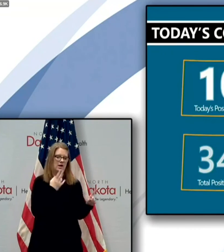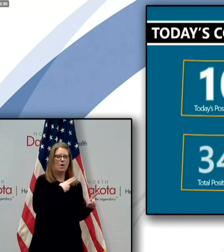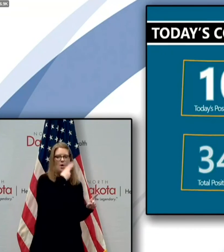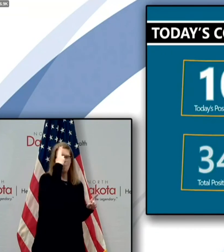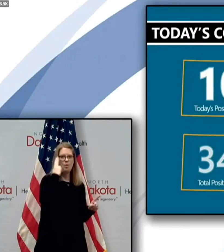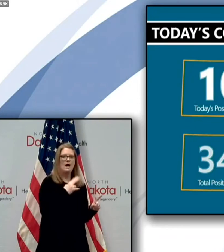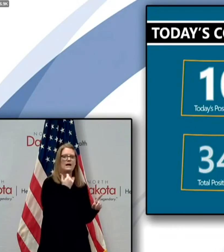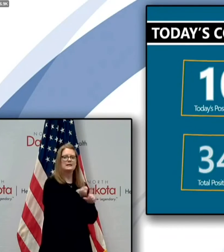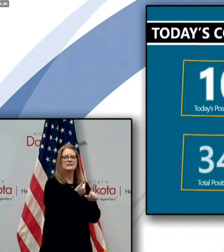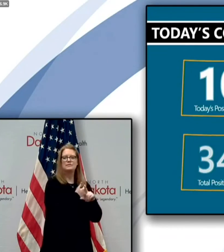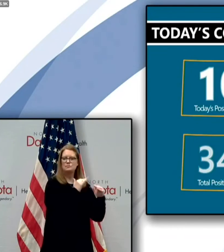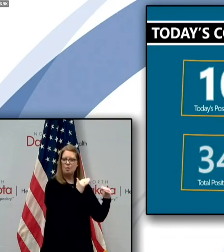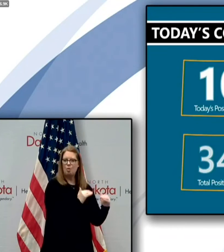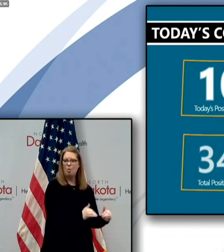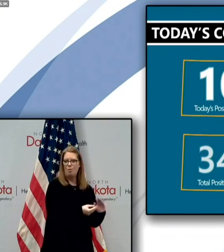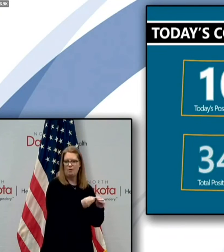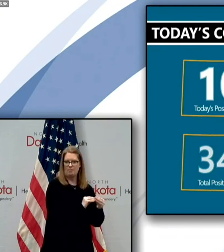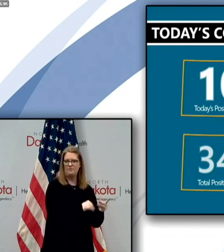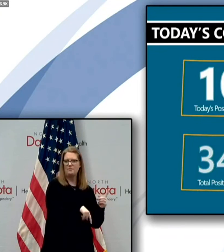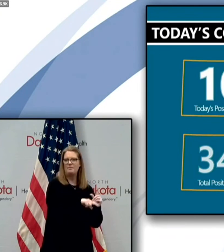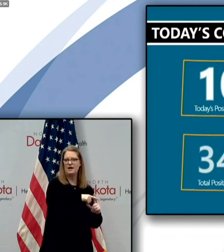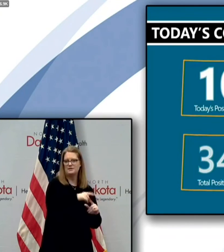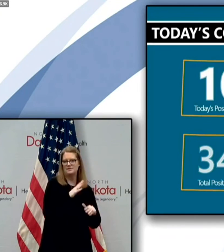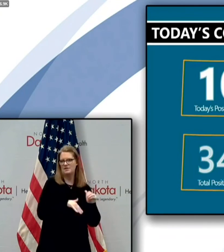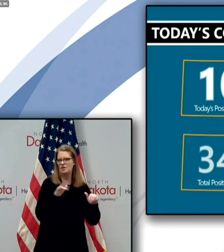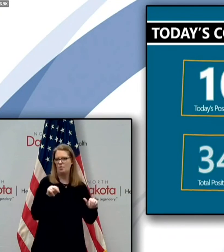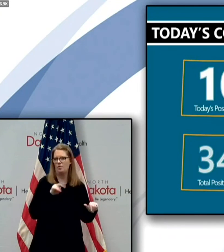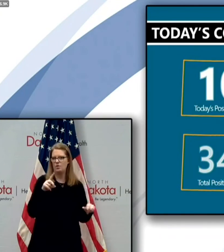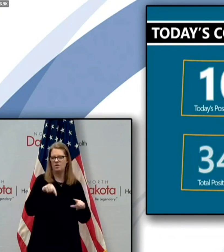lower percent positive than North Dakota.